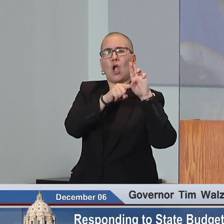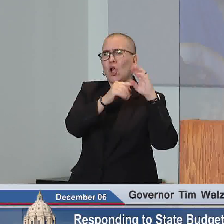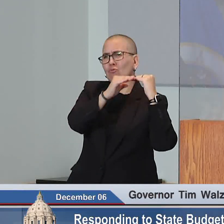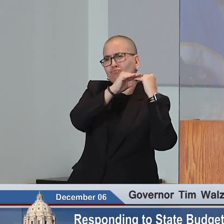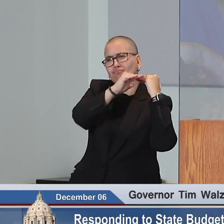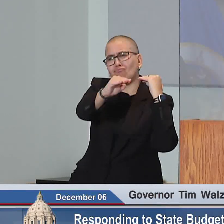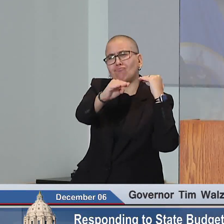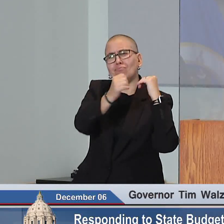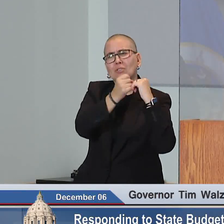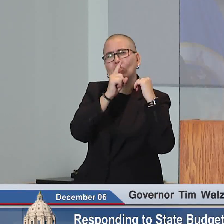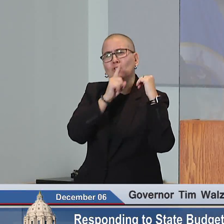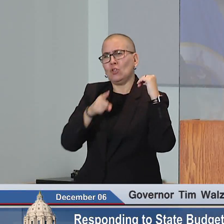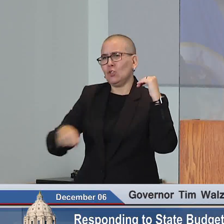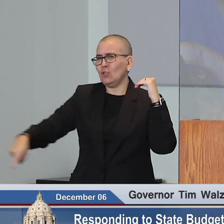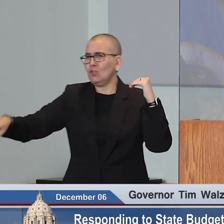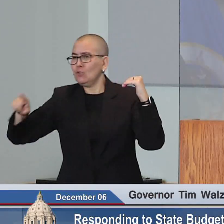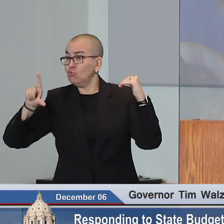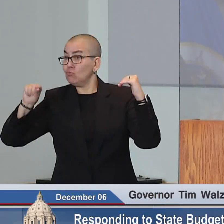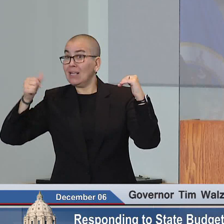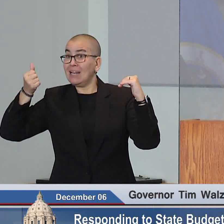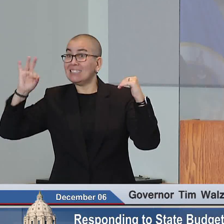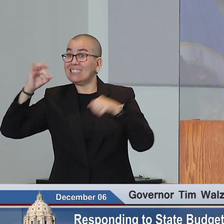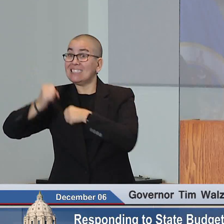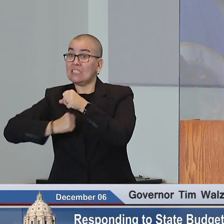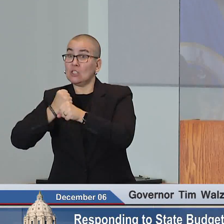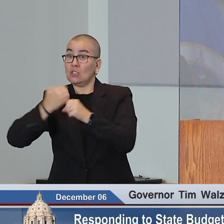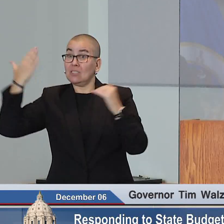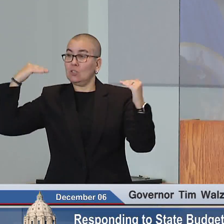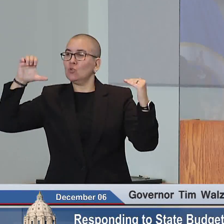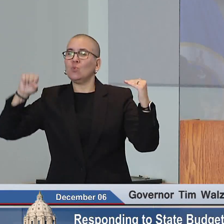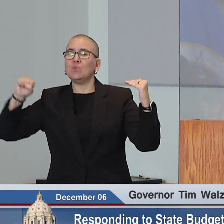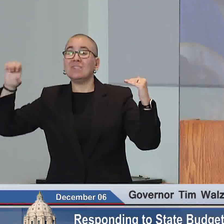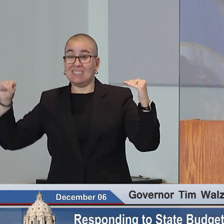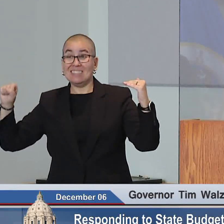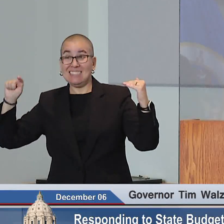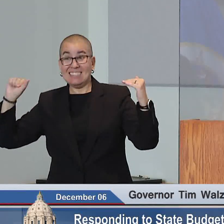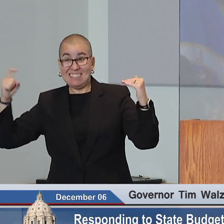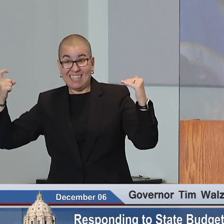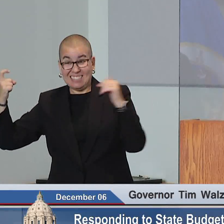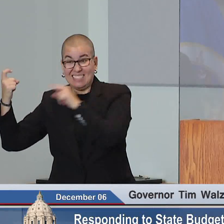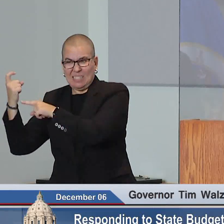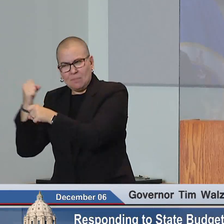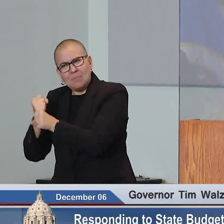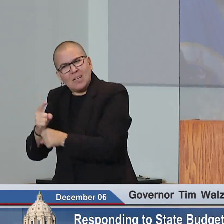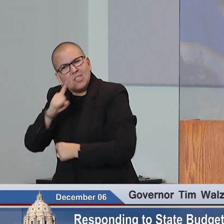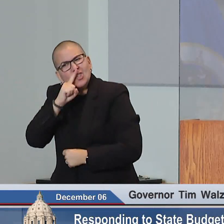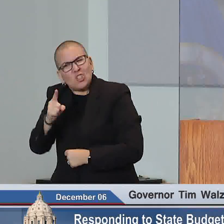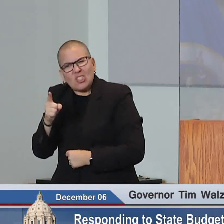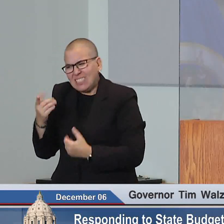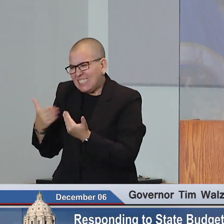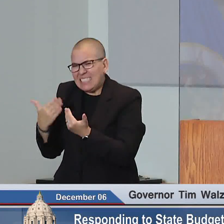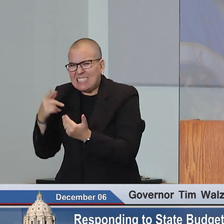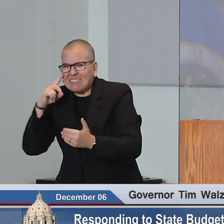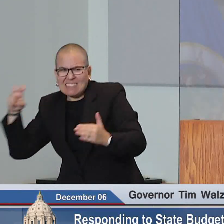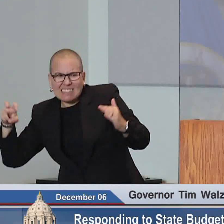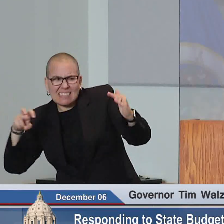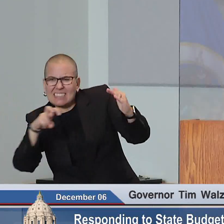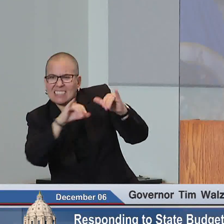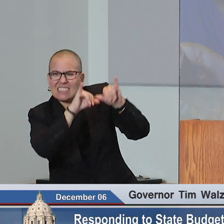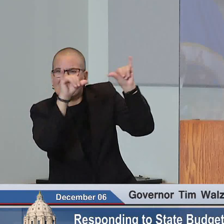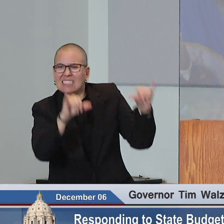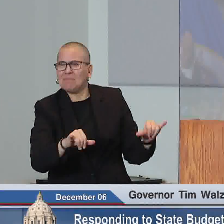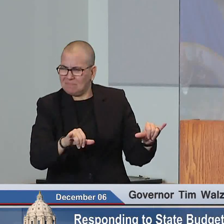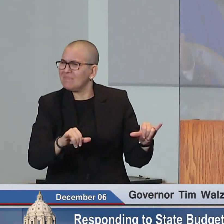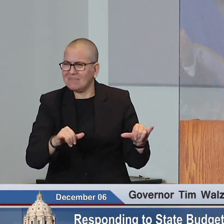around the Social Security tax repeal for a large number of Minnesotans to make sure that's easier for them. We can do all of these things. This